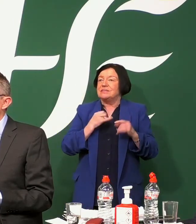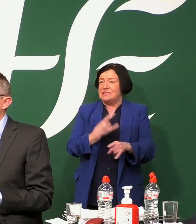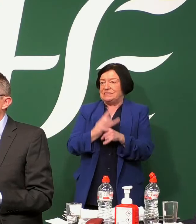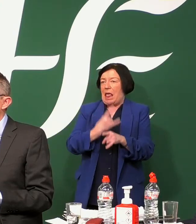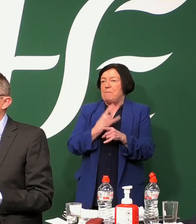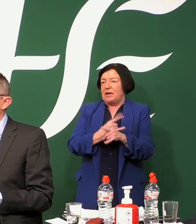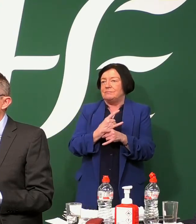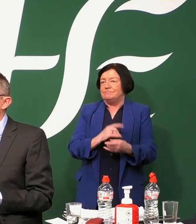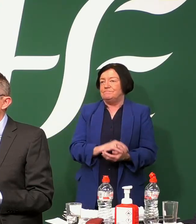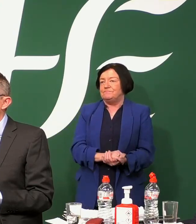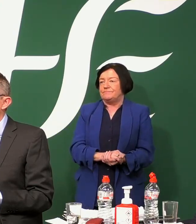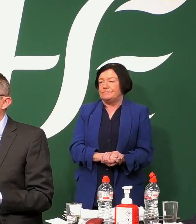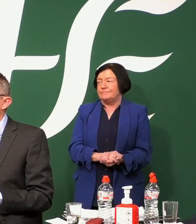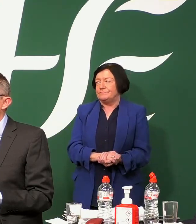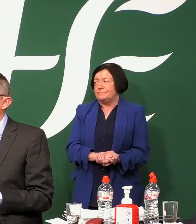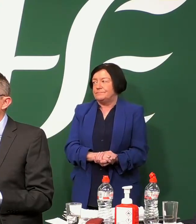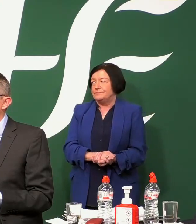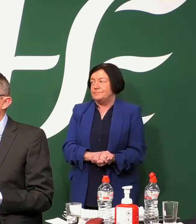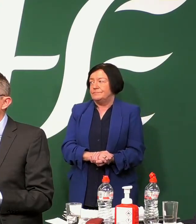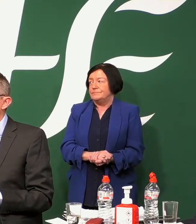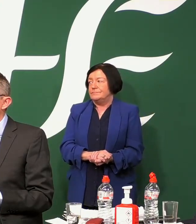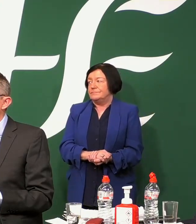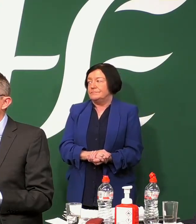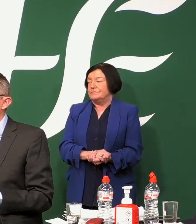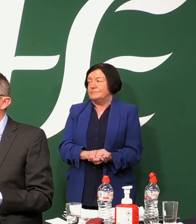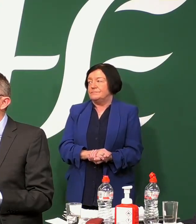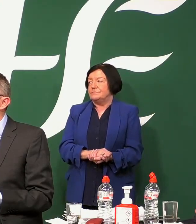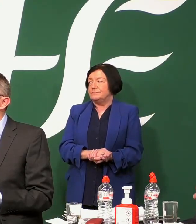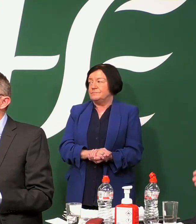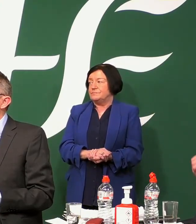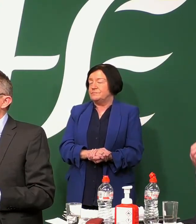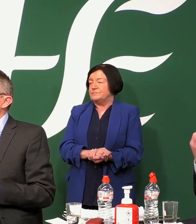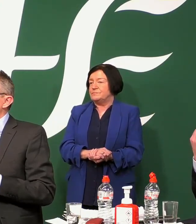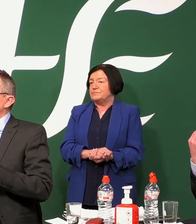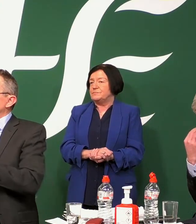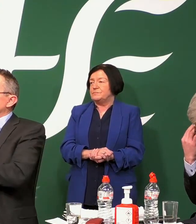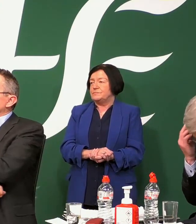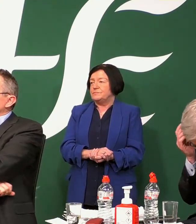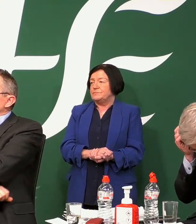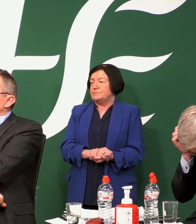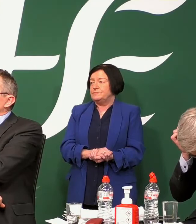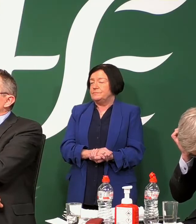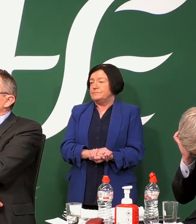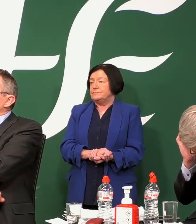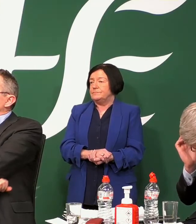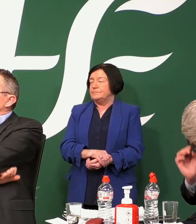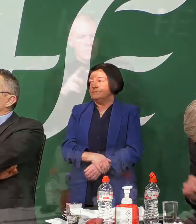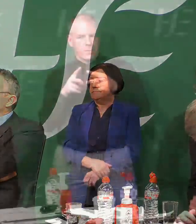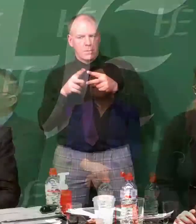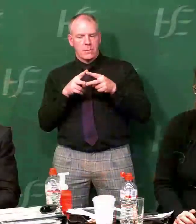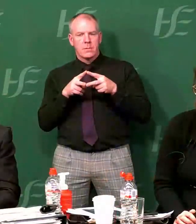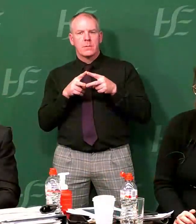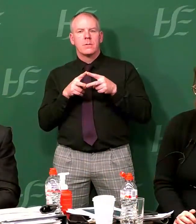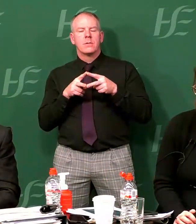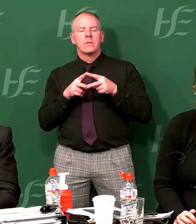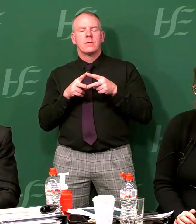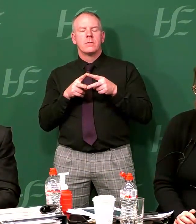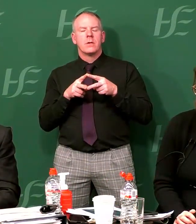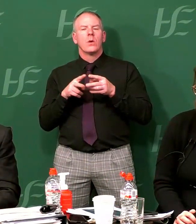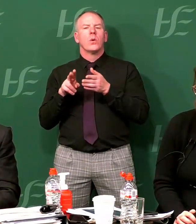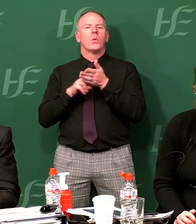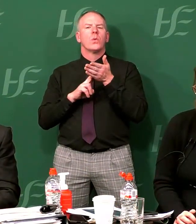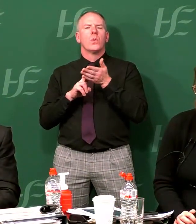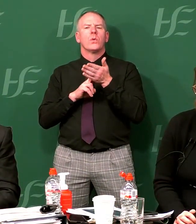helping that. Sorry, just 2 brief points, and Morgan kind of catching at the end there. Anne touched on it. We were